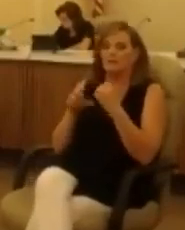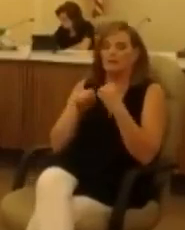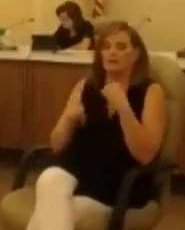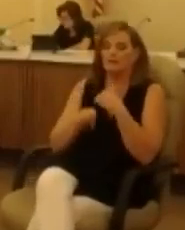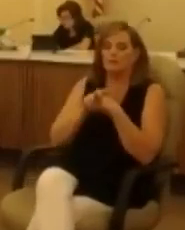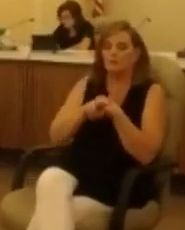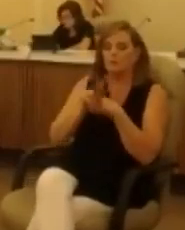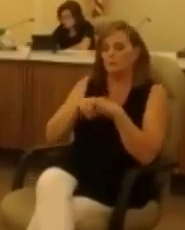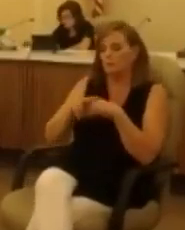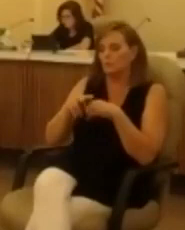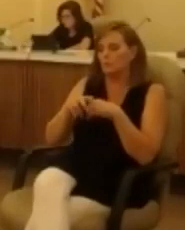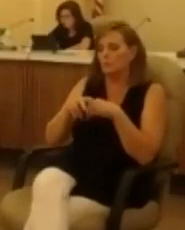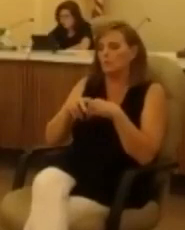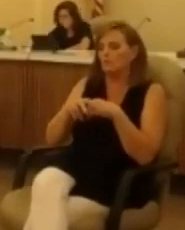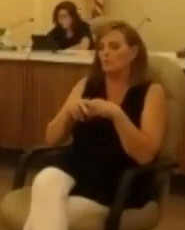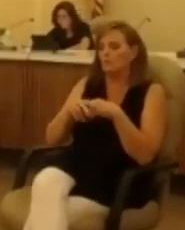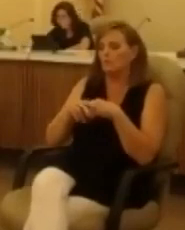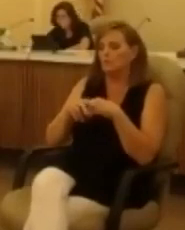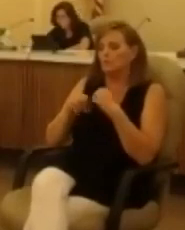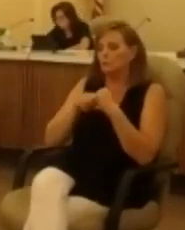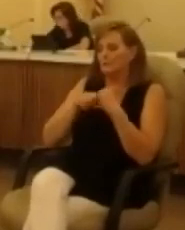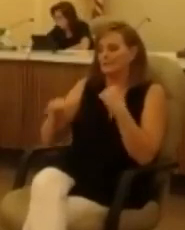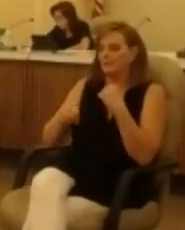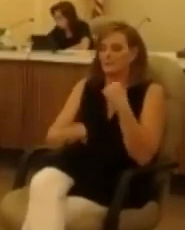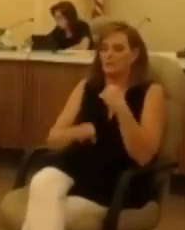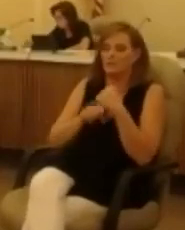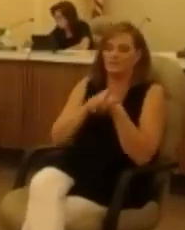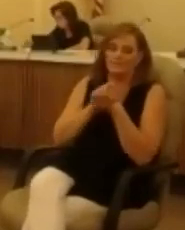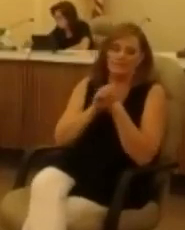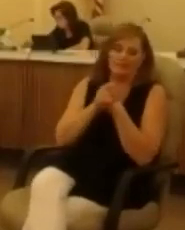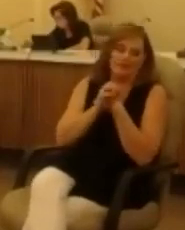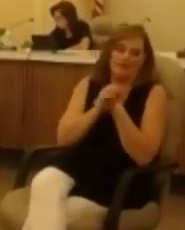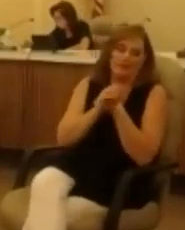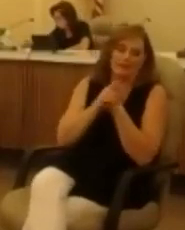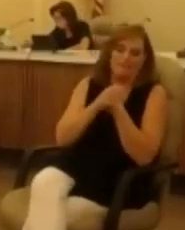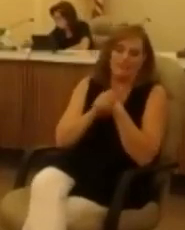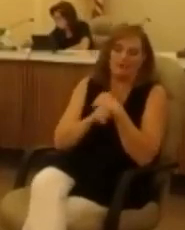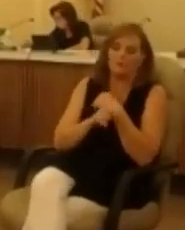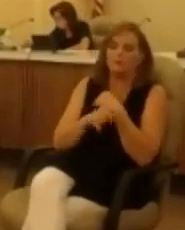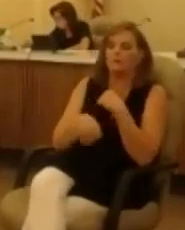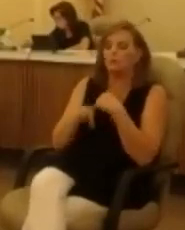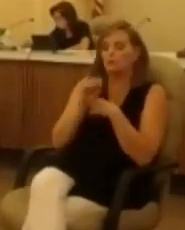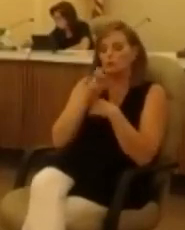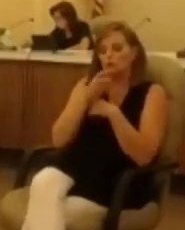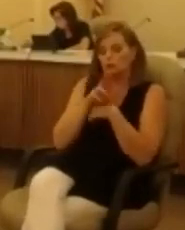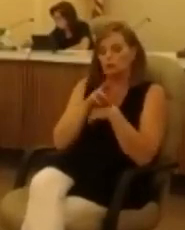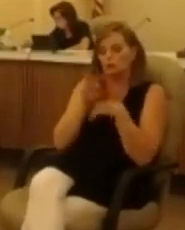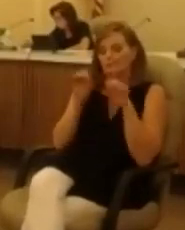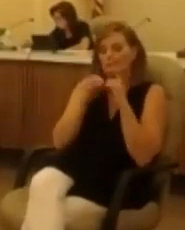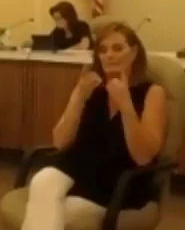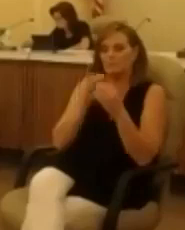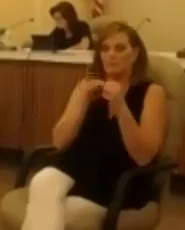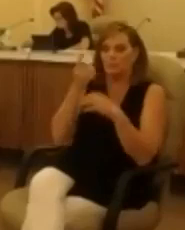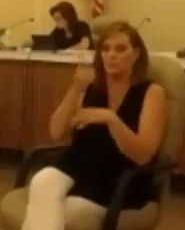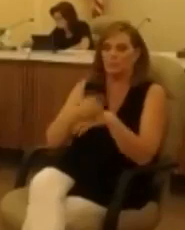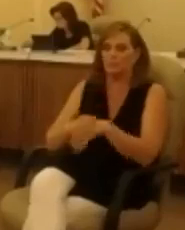221 of Lehigh Park 2 to the Henrietta Sewer District number 1.